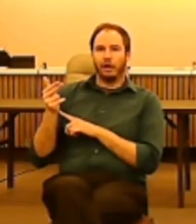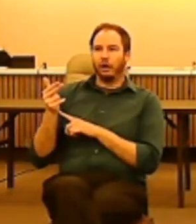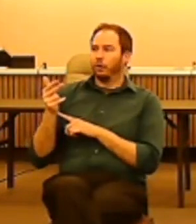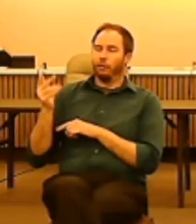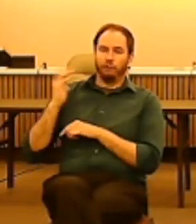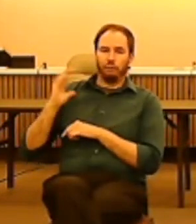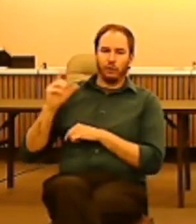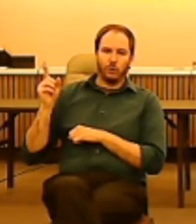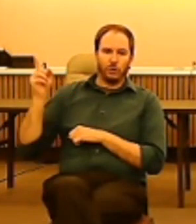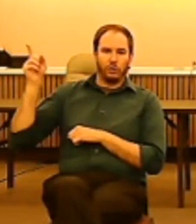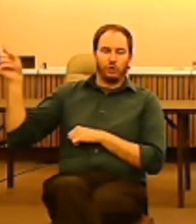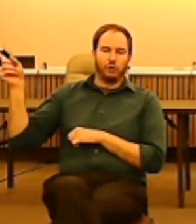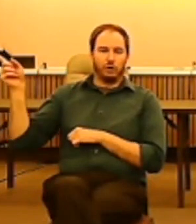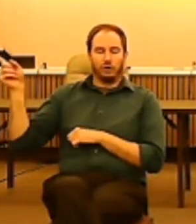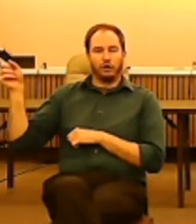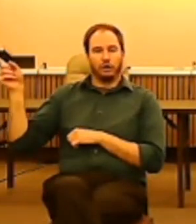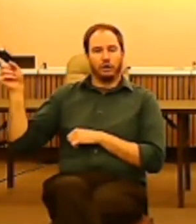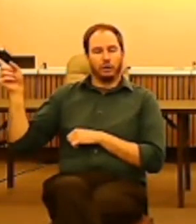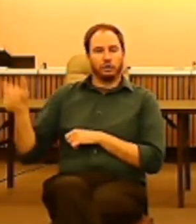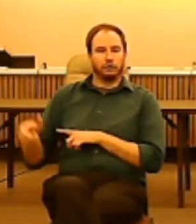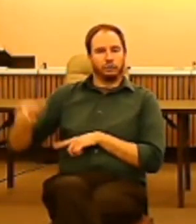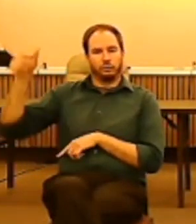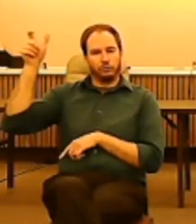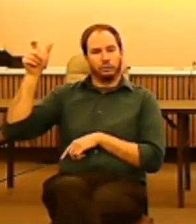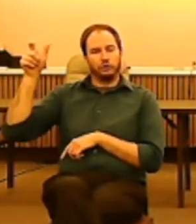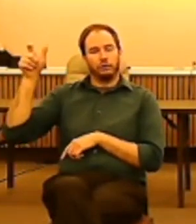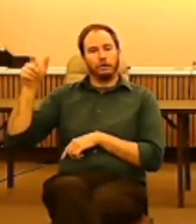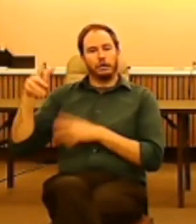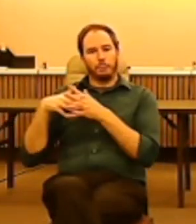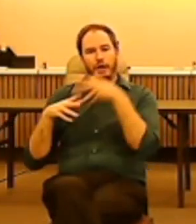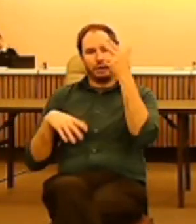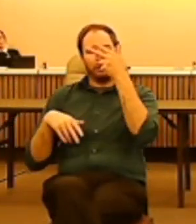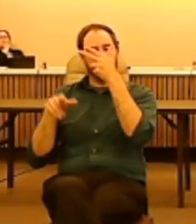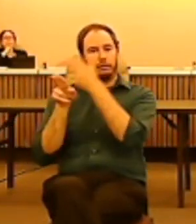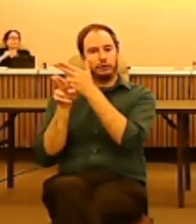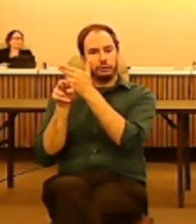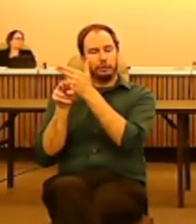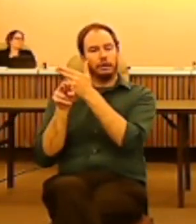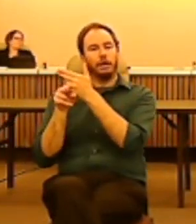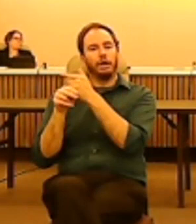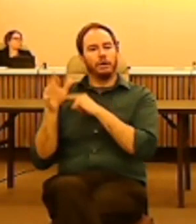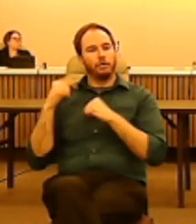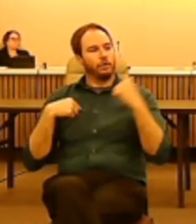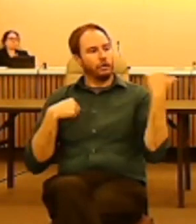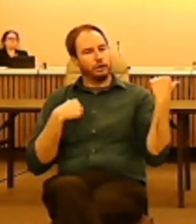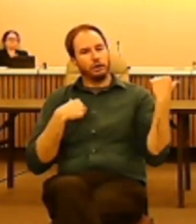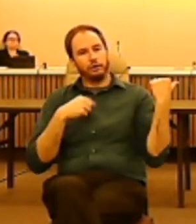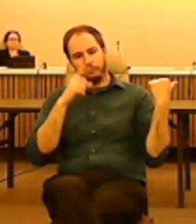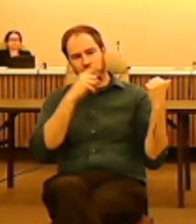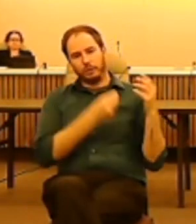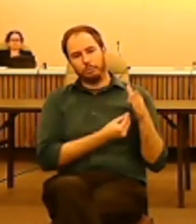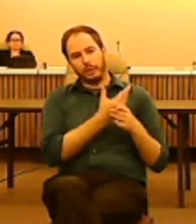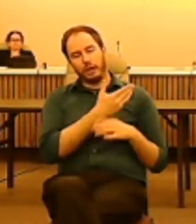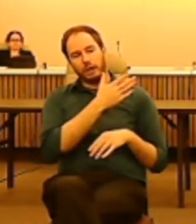flew out here under the American flag, and there was also one where the plant, where the fake plant is,